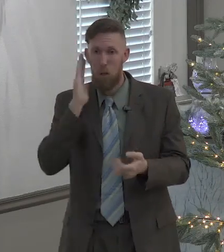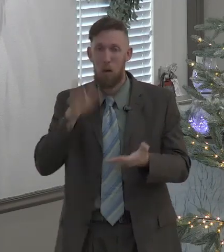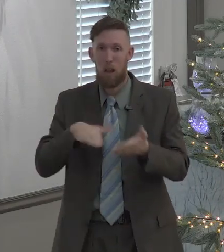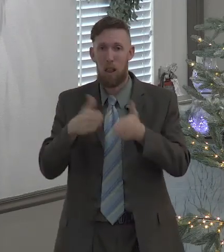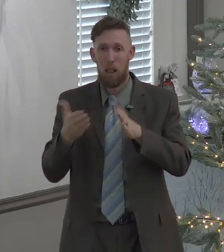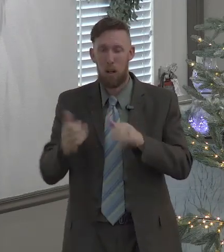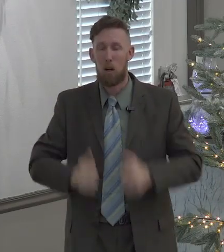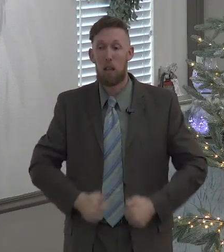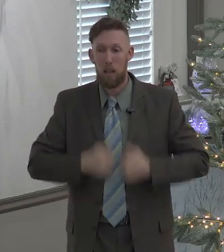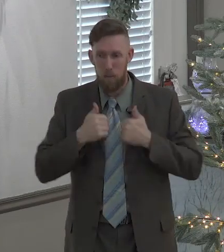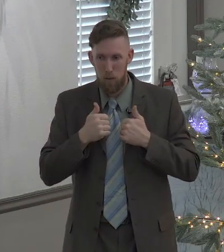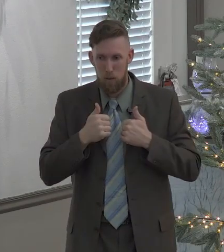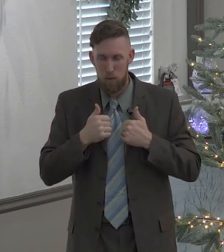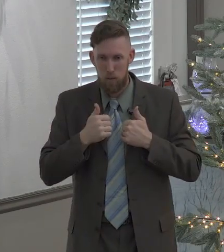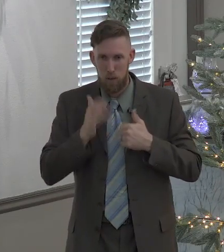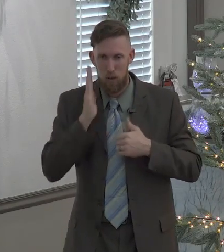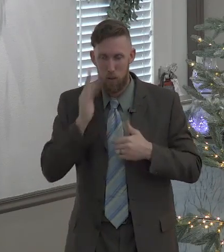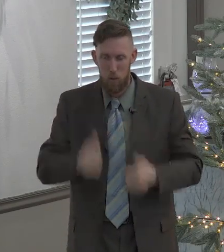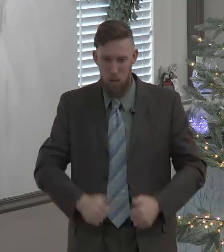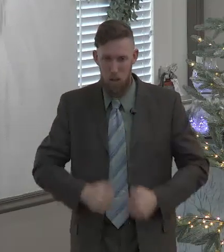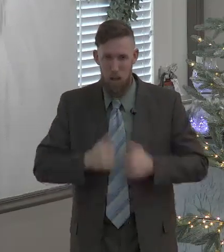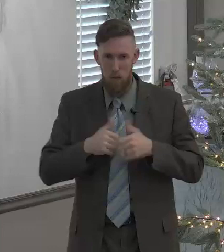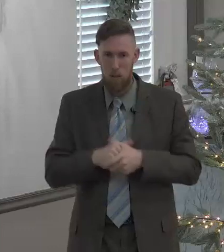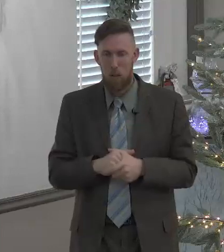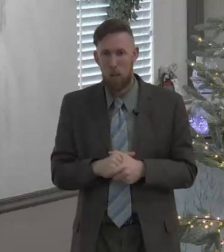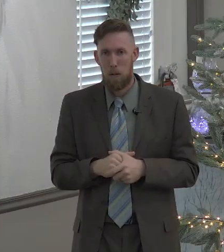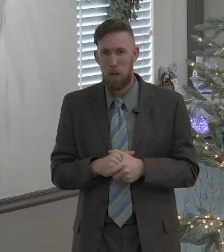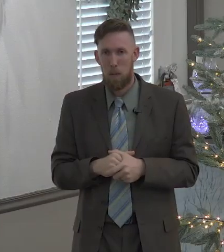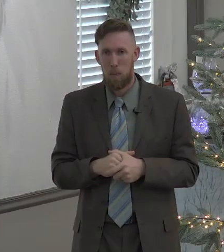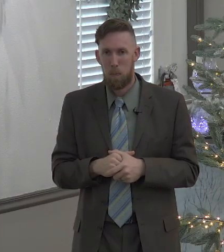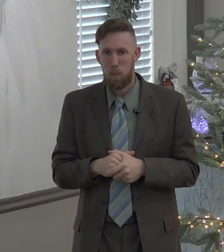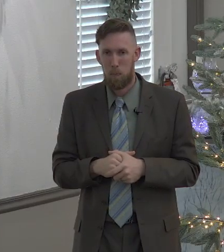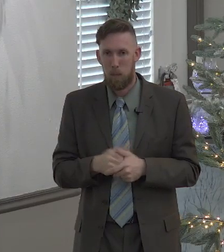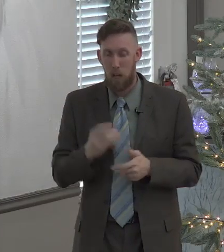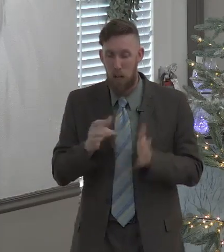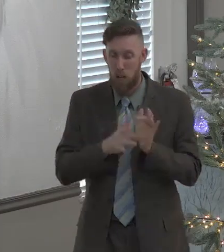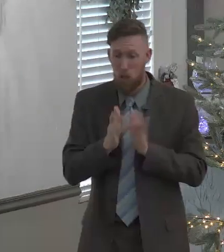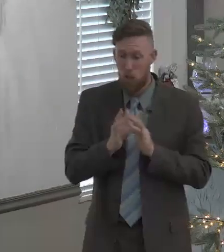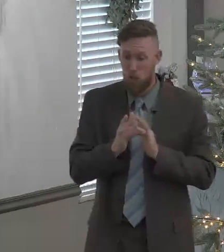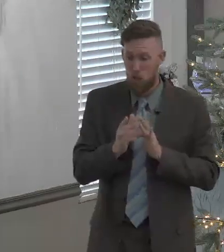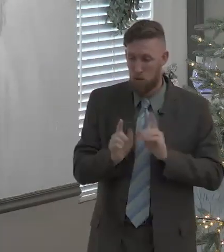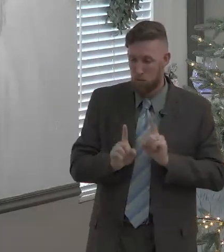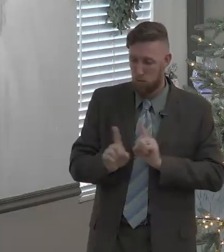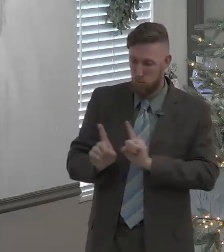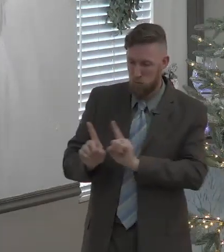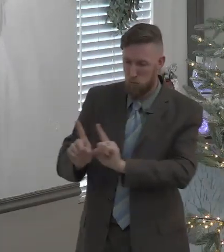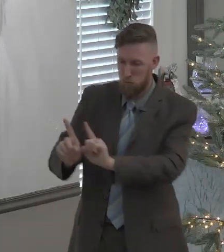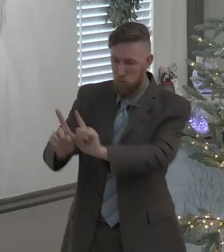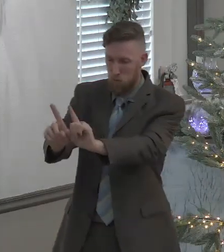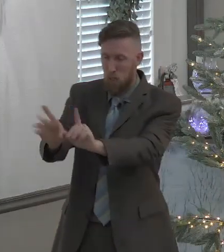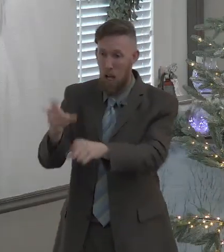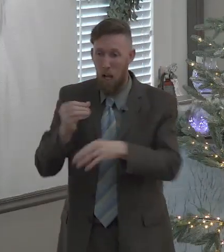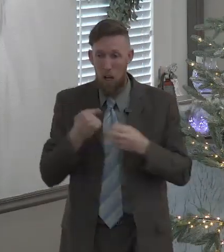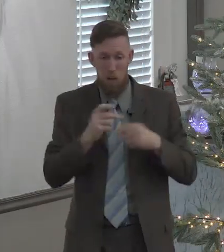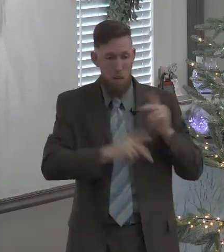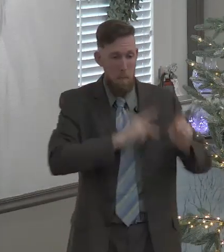her, that she may be healed, and she shall live. Now that's revealed faith,